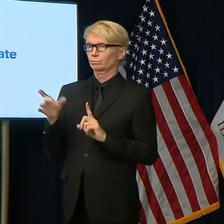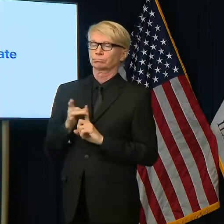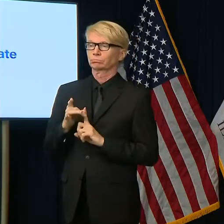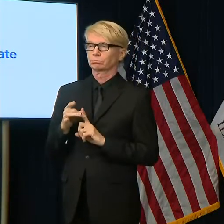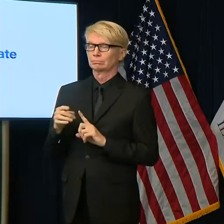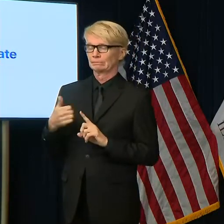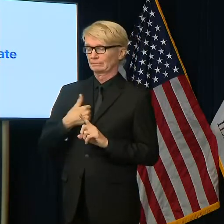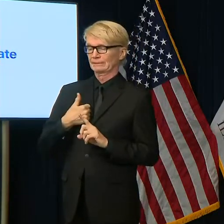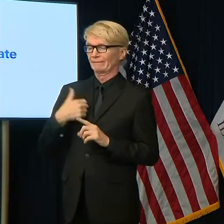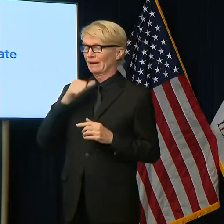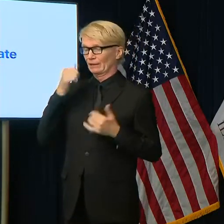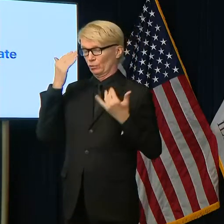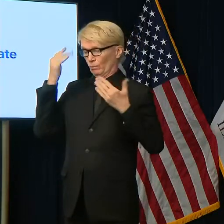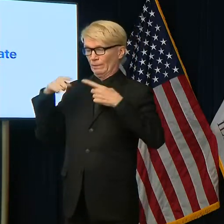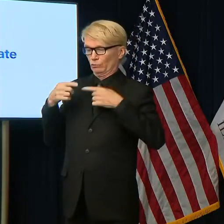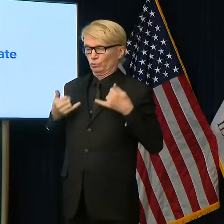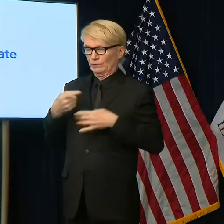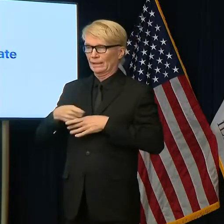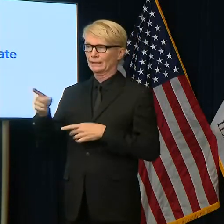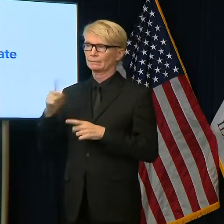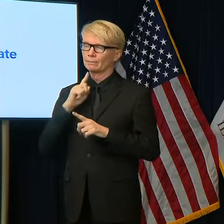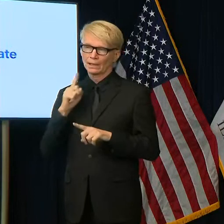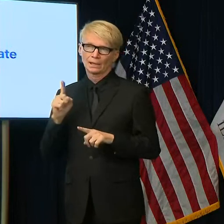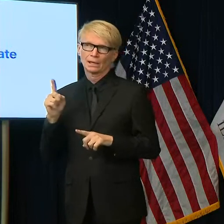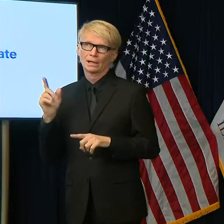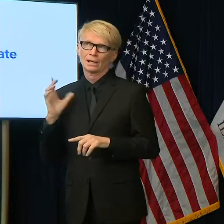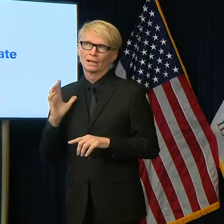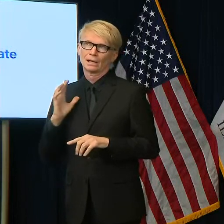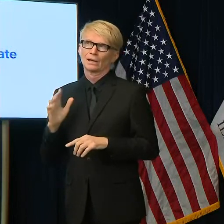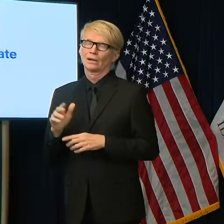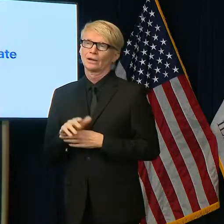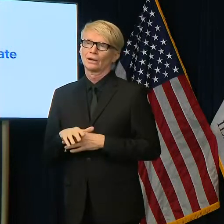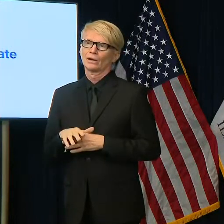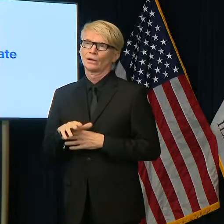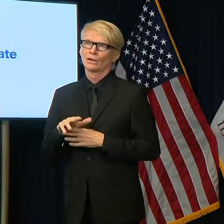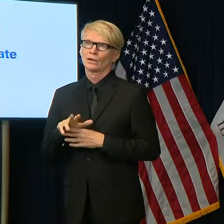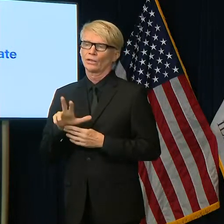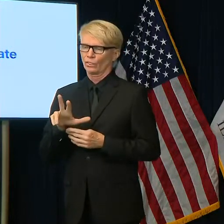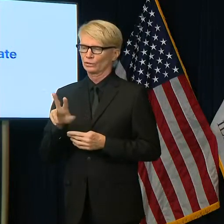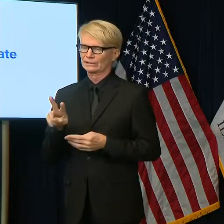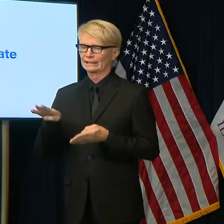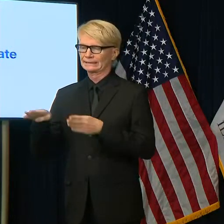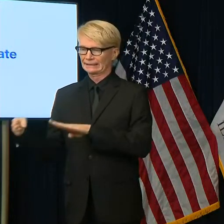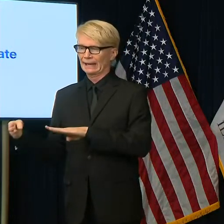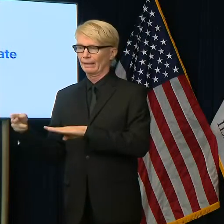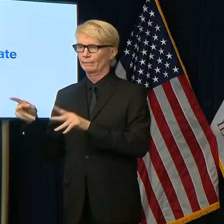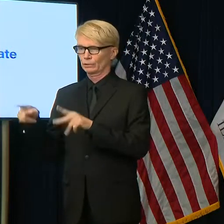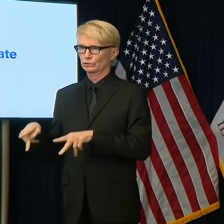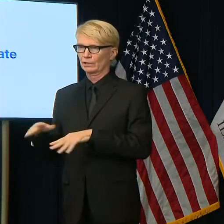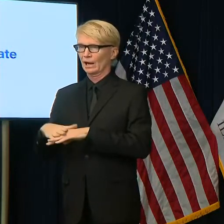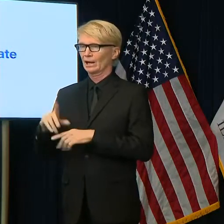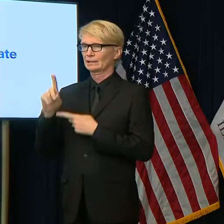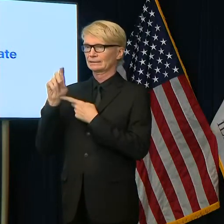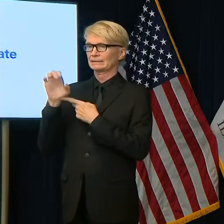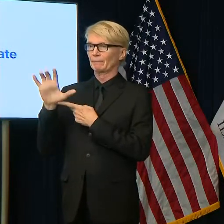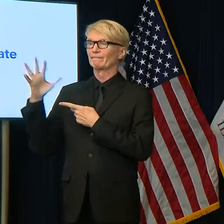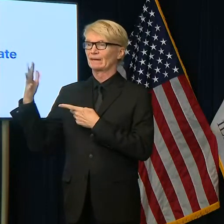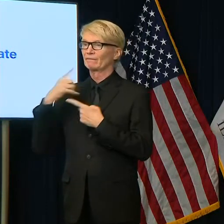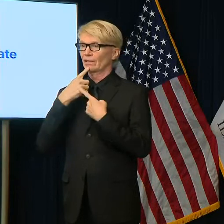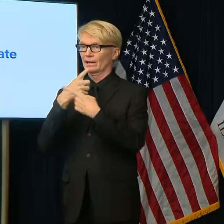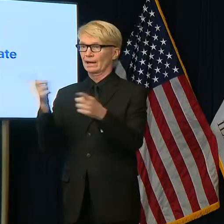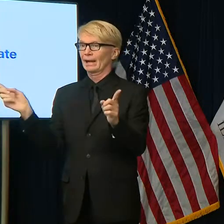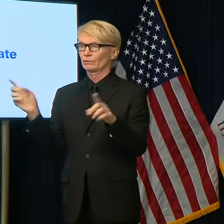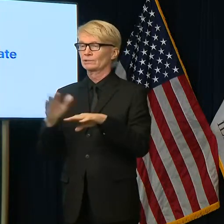haven't learned of any today. I mean, the death on the 32nd, I think, was announced, or the 32nd death was announced the 5th, I think, on